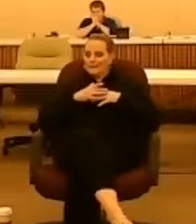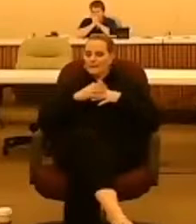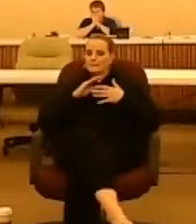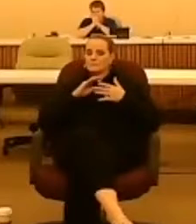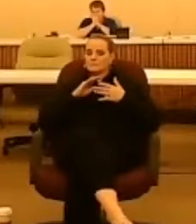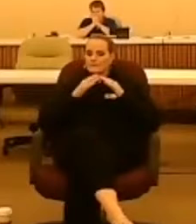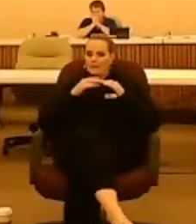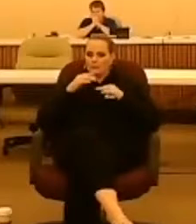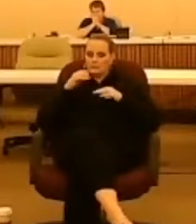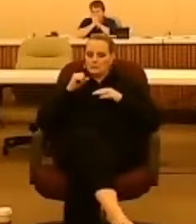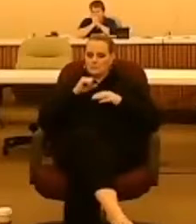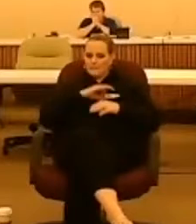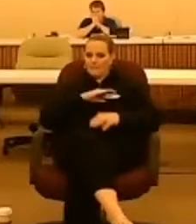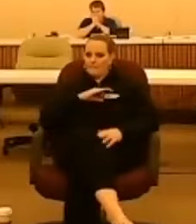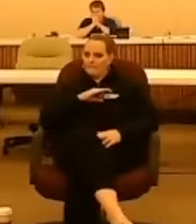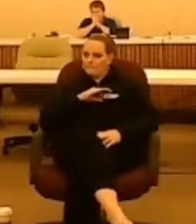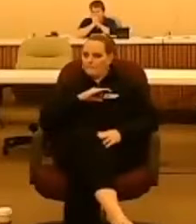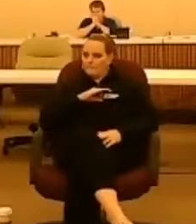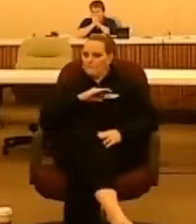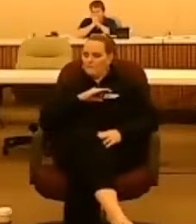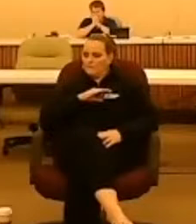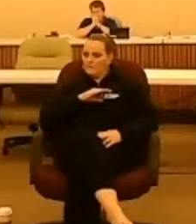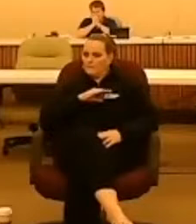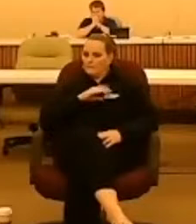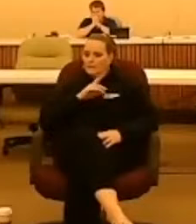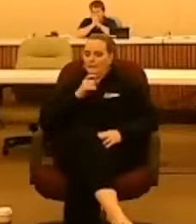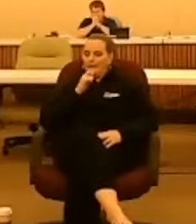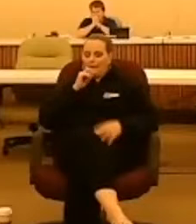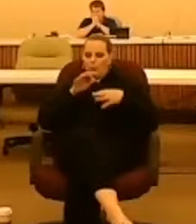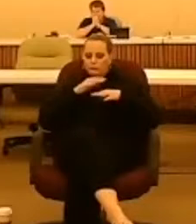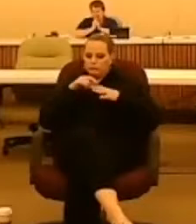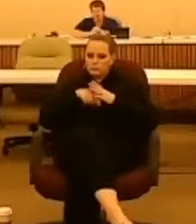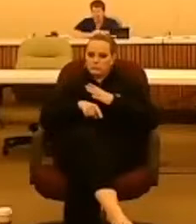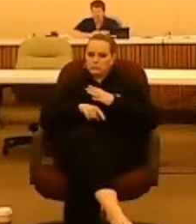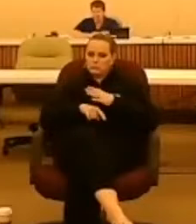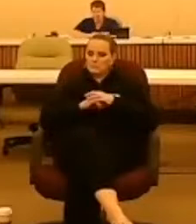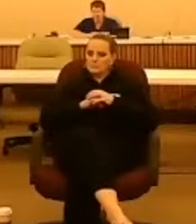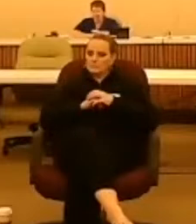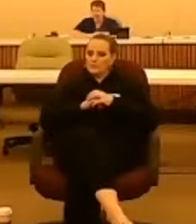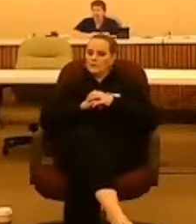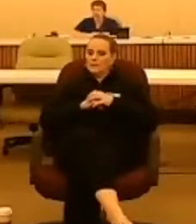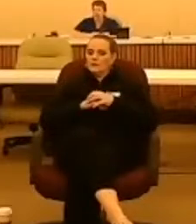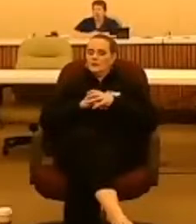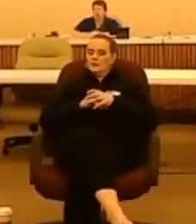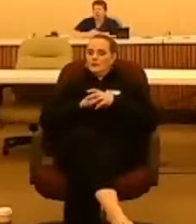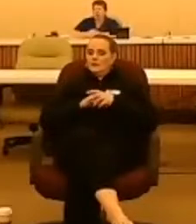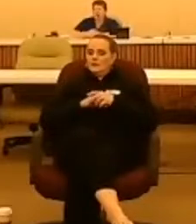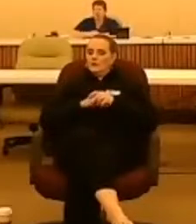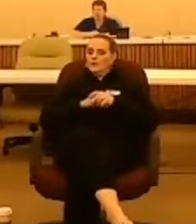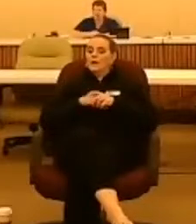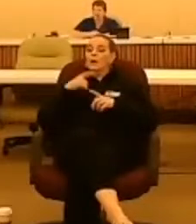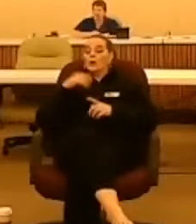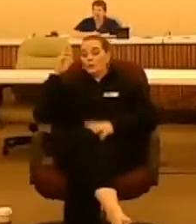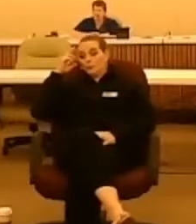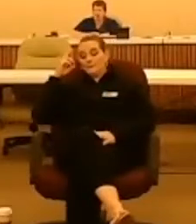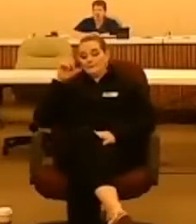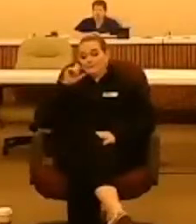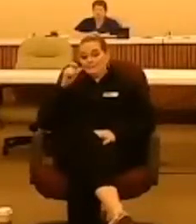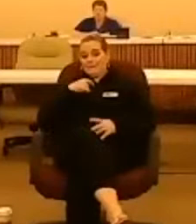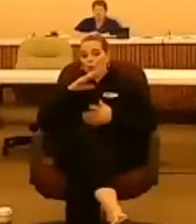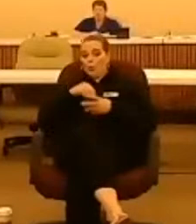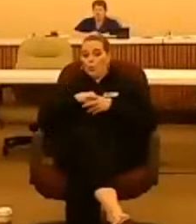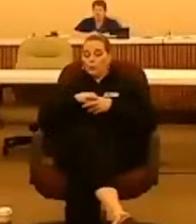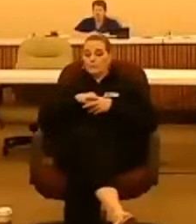example in there. I won't get into it. Maybe that should be included as well. The reason we didn't include the